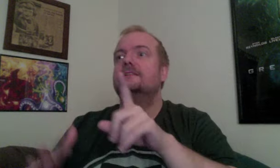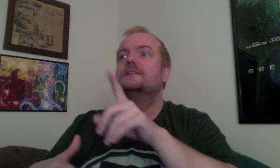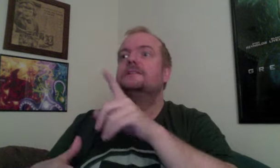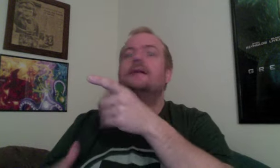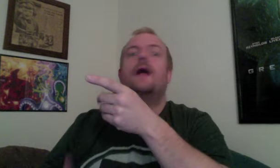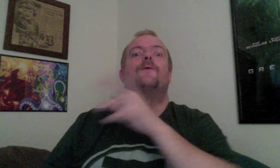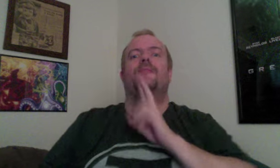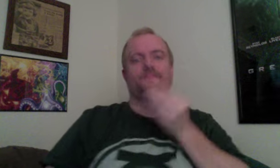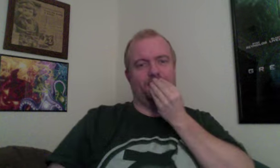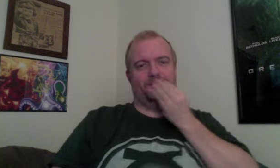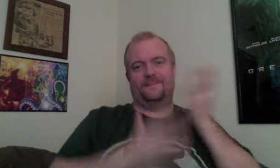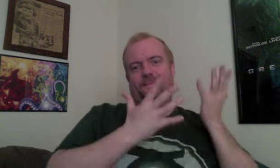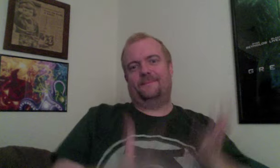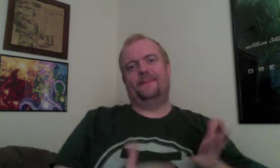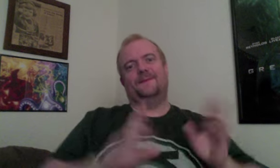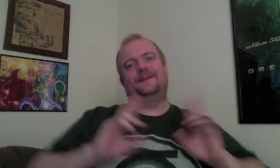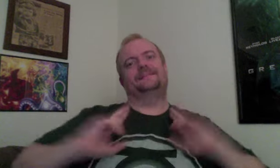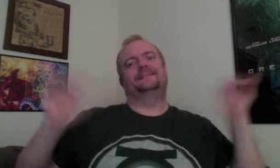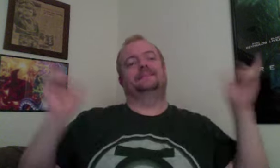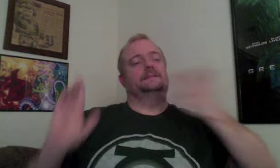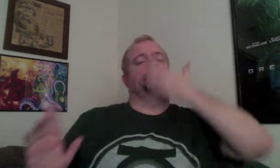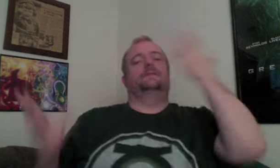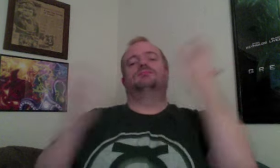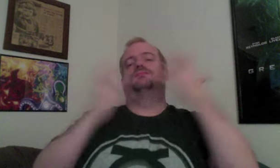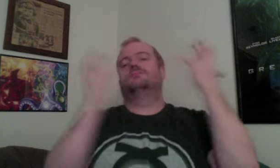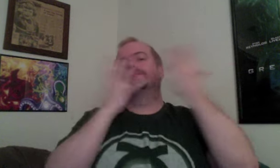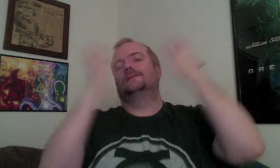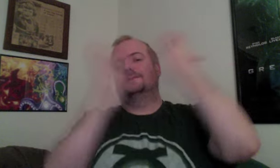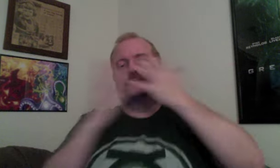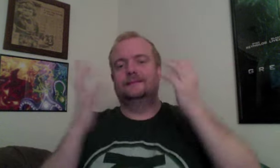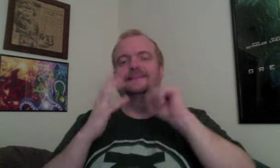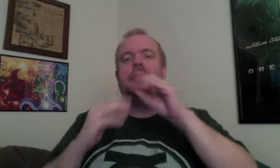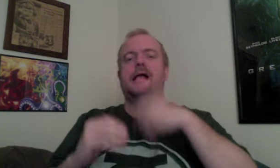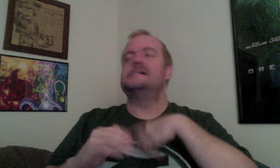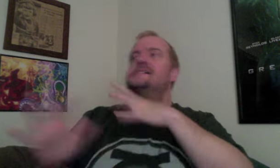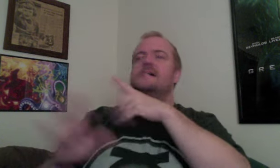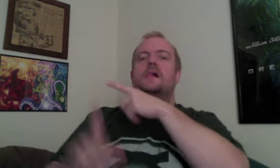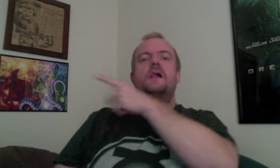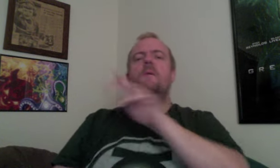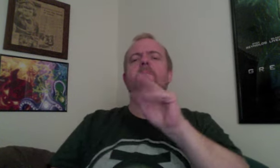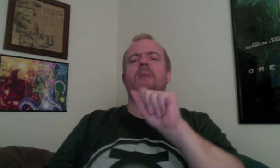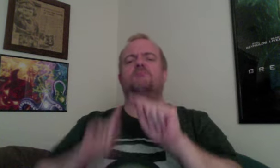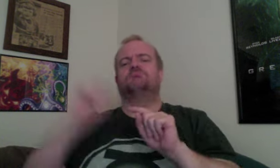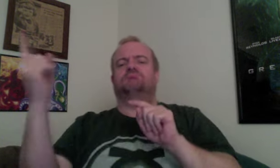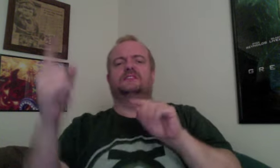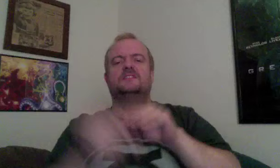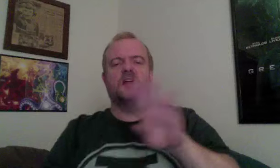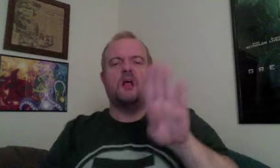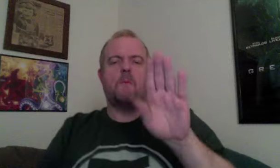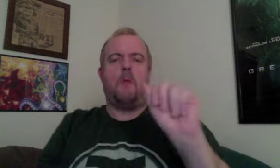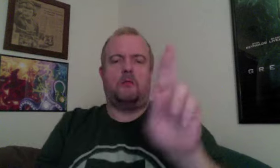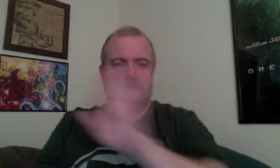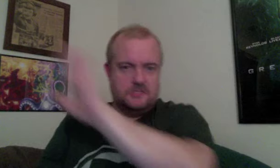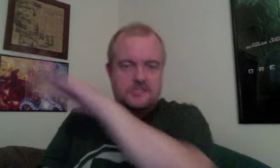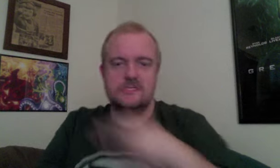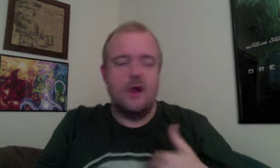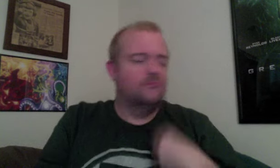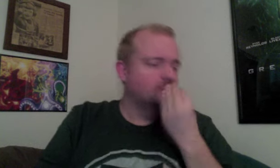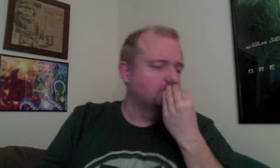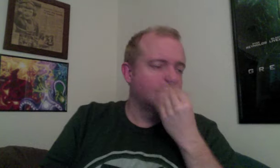This may be the location of Midian and the burning bush. And the location is important because Moses will remember it